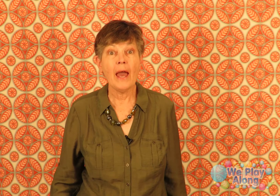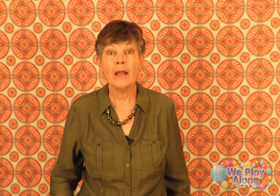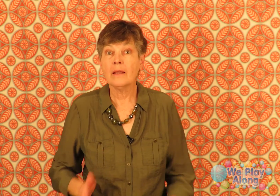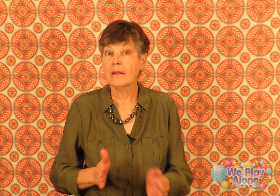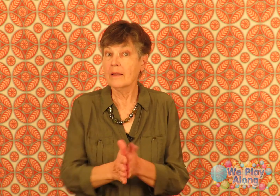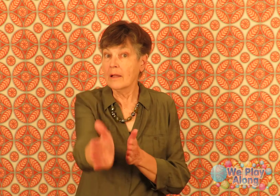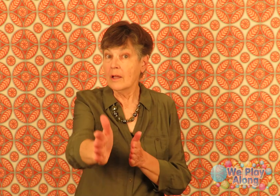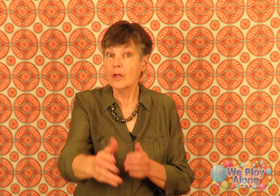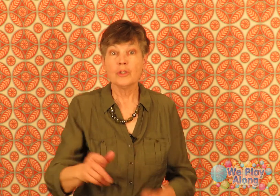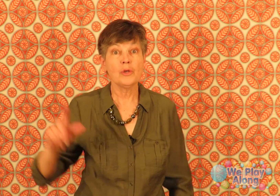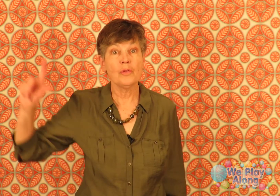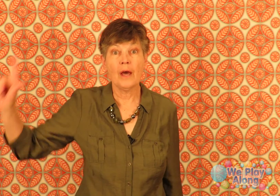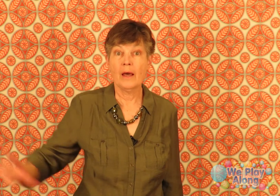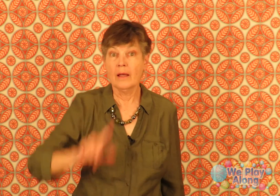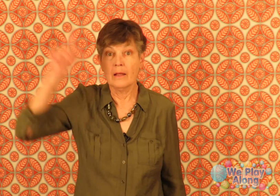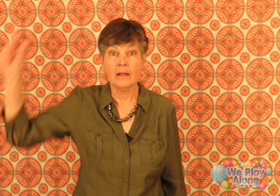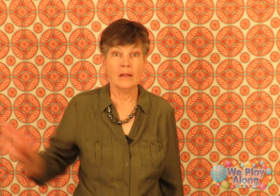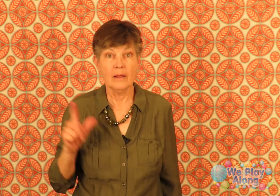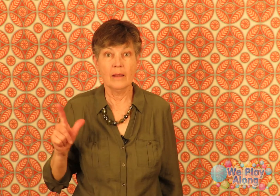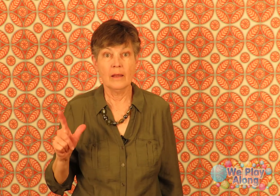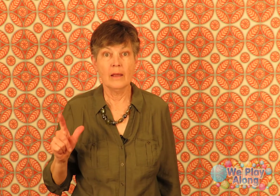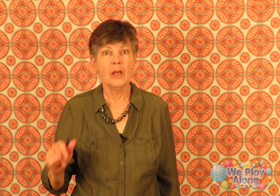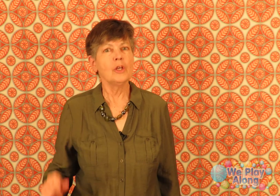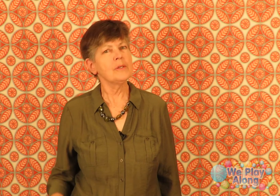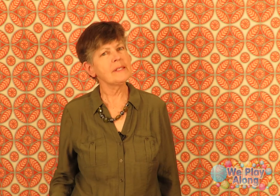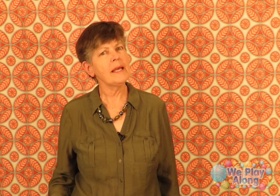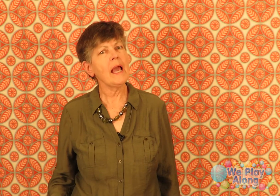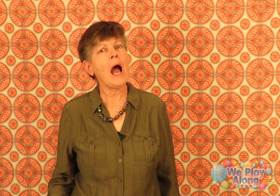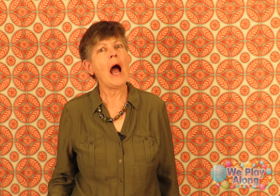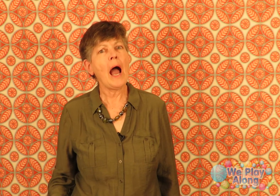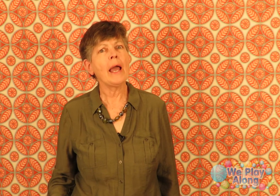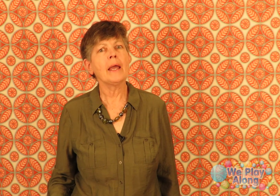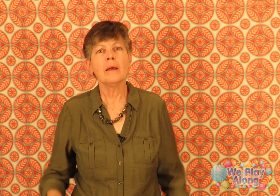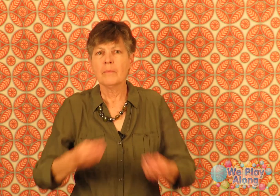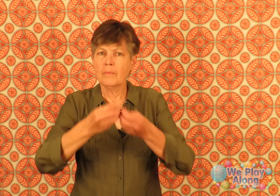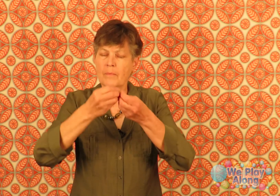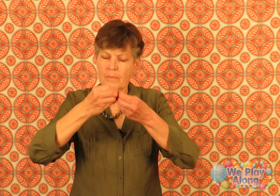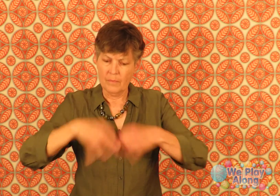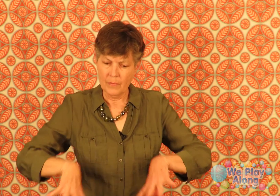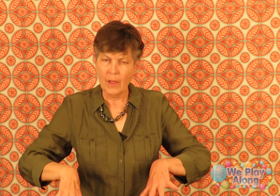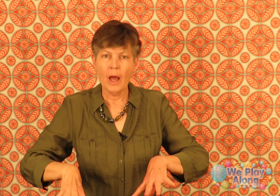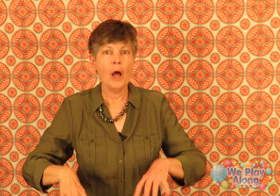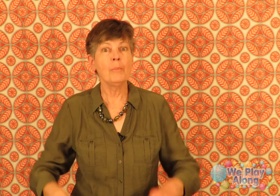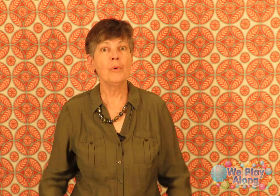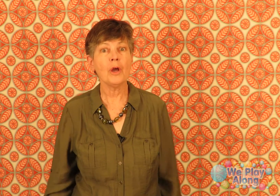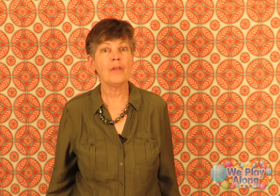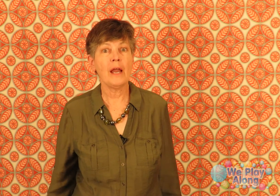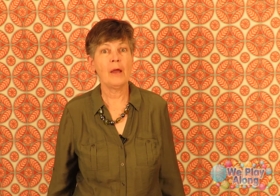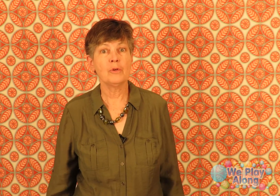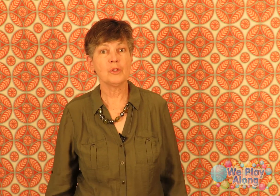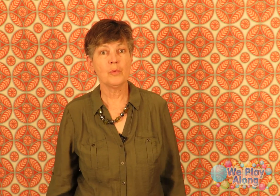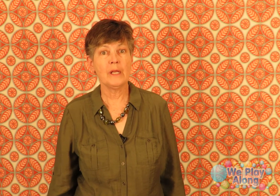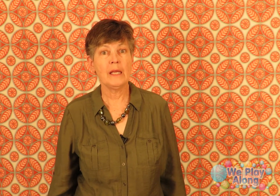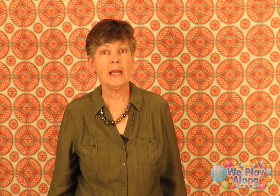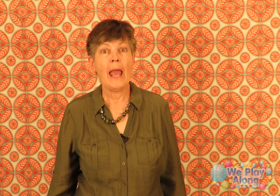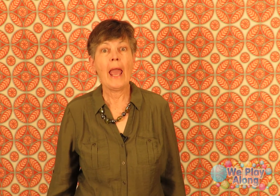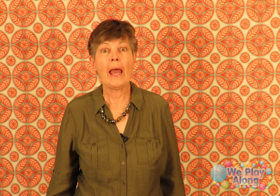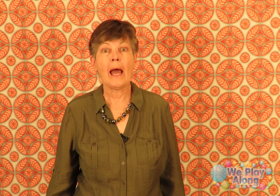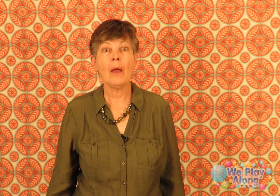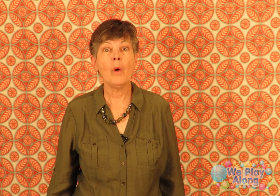then to the, you see, a book that I was reading, and I want